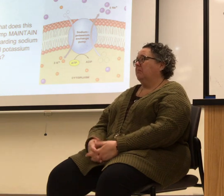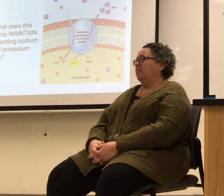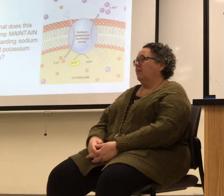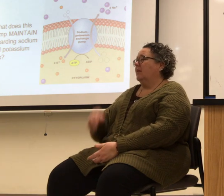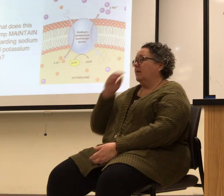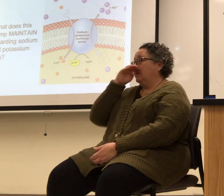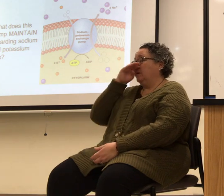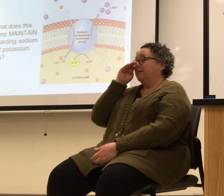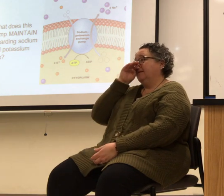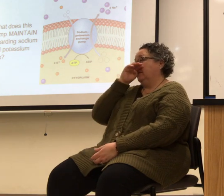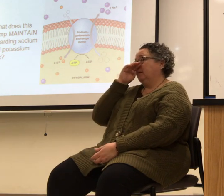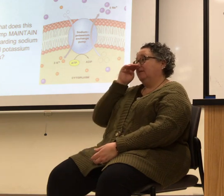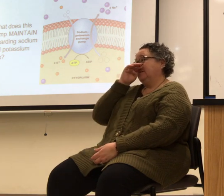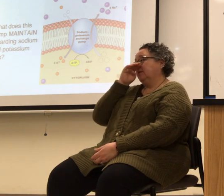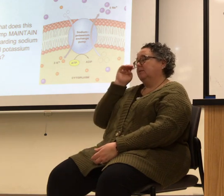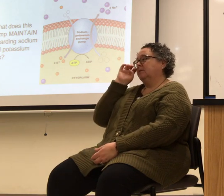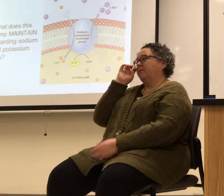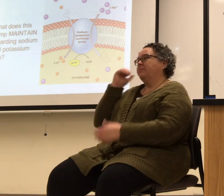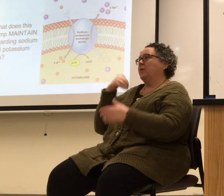So let's say you have